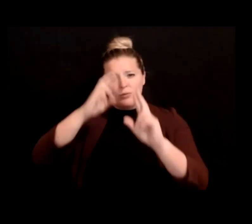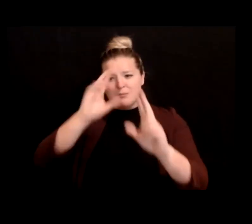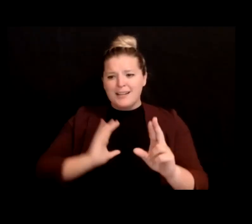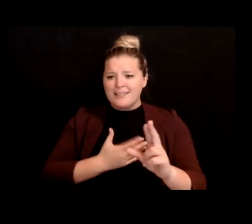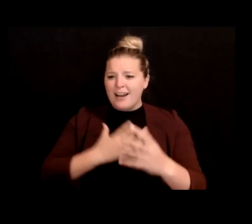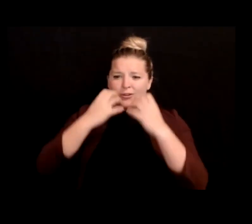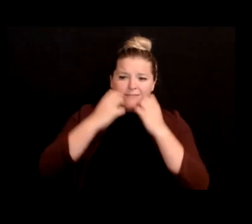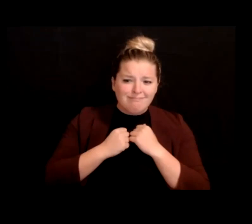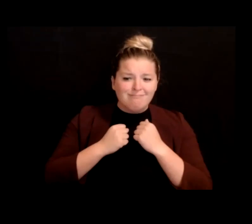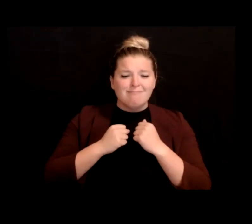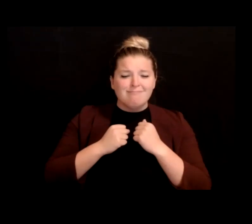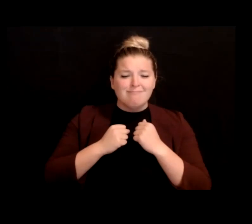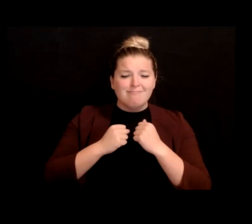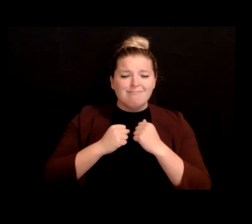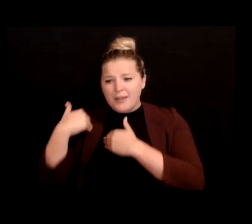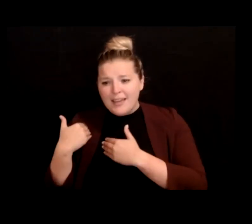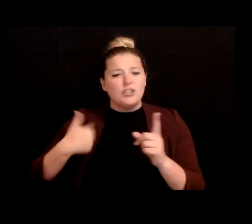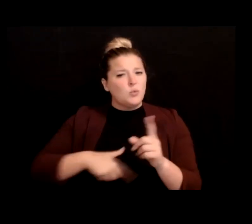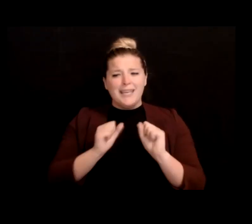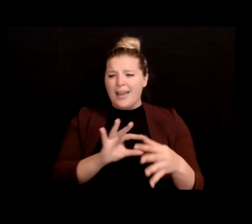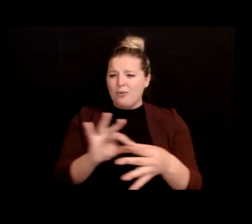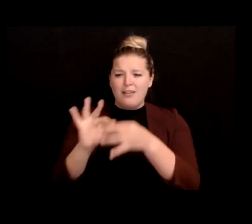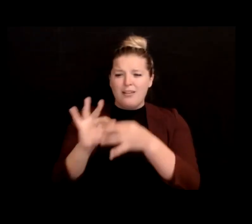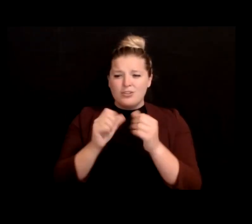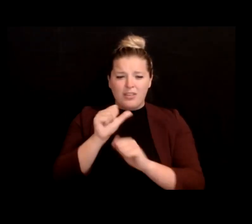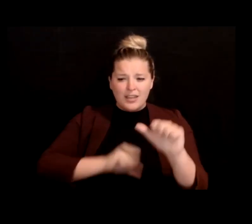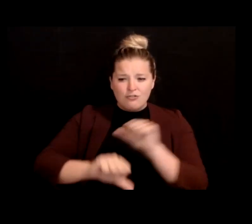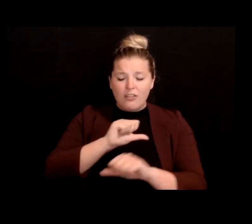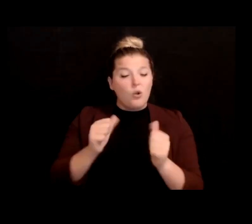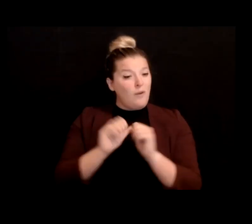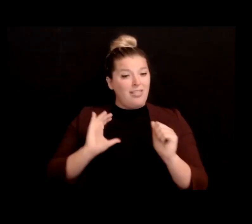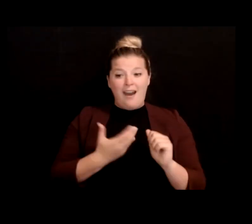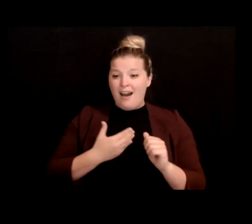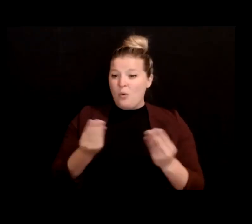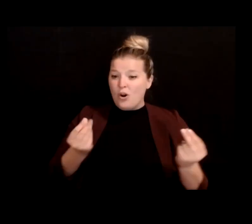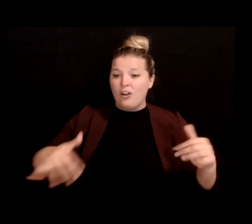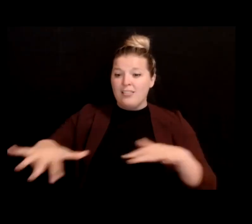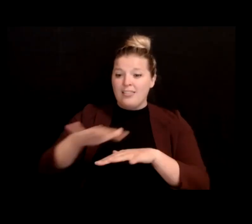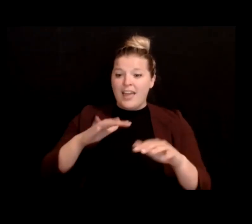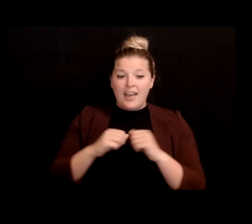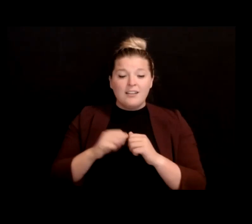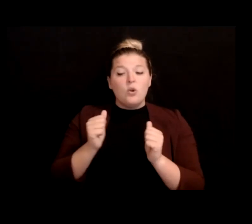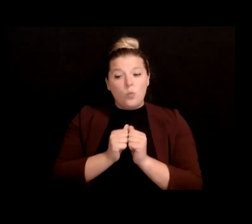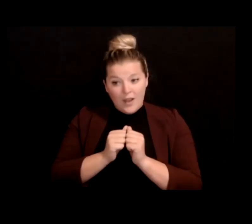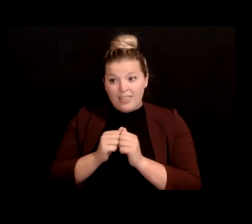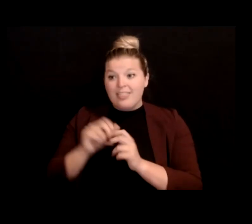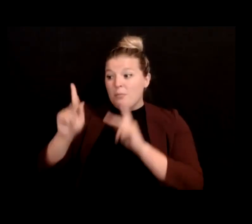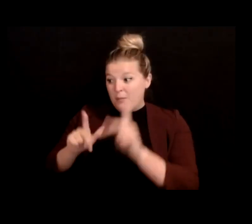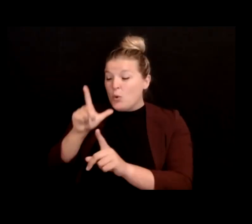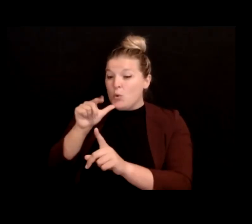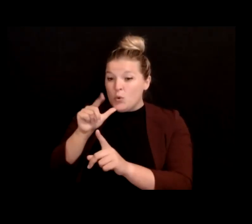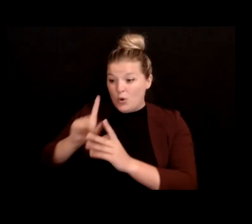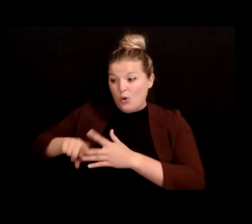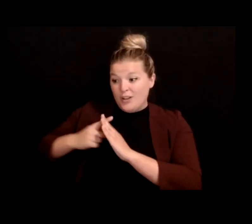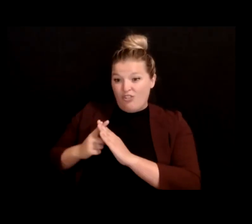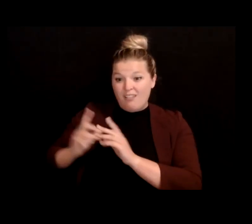living in right relationship with one another, with the land that we inhabit, with the stewards and original inhabitants of the lands where we